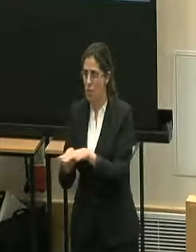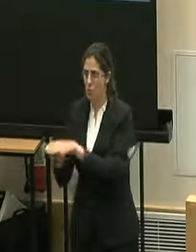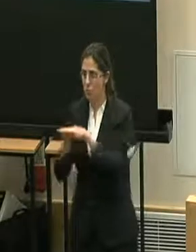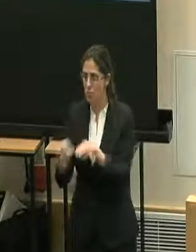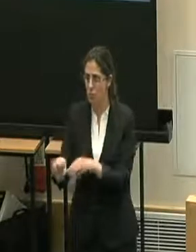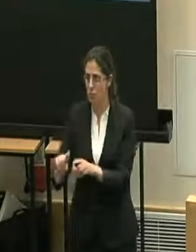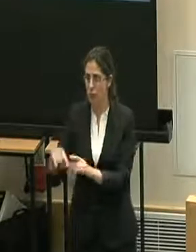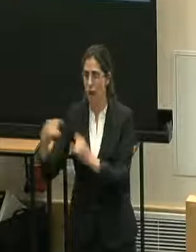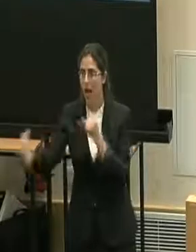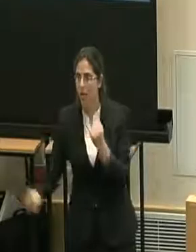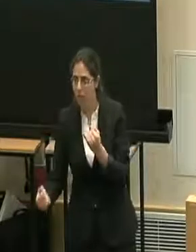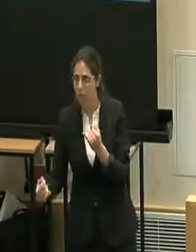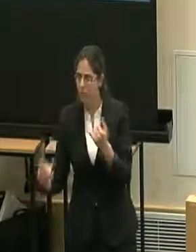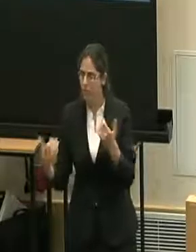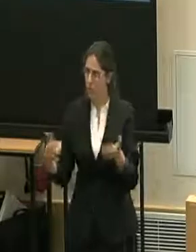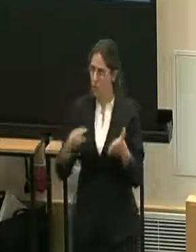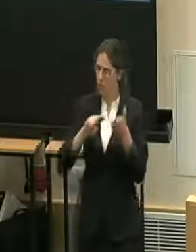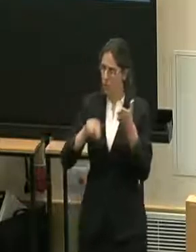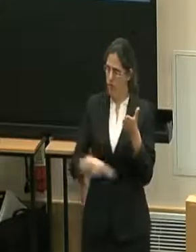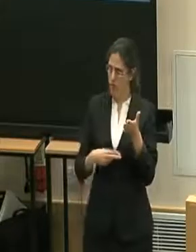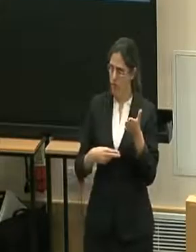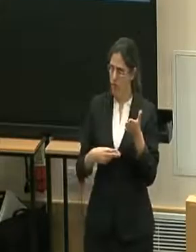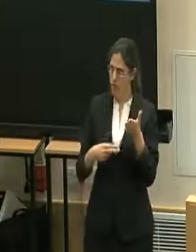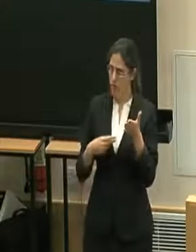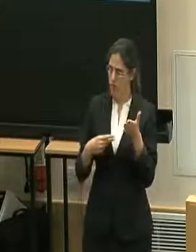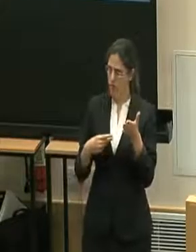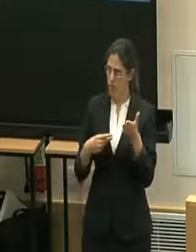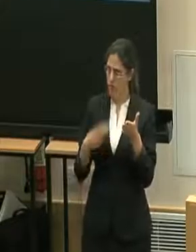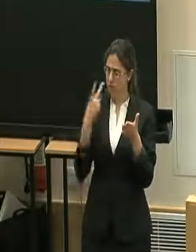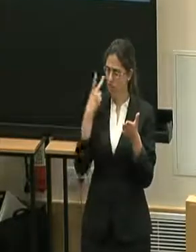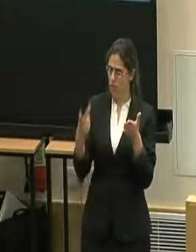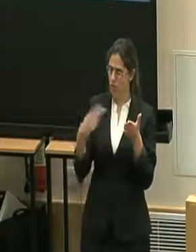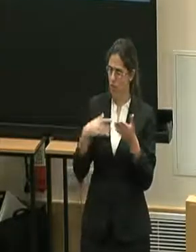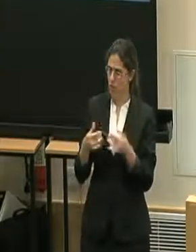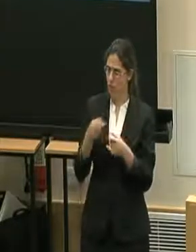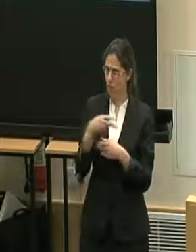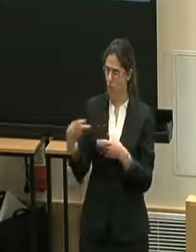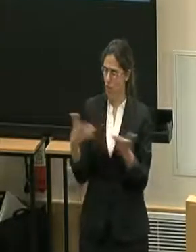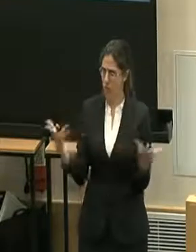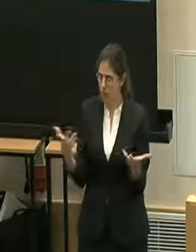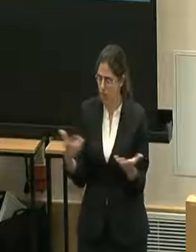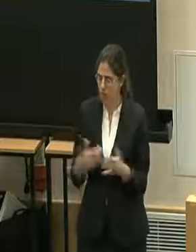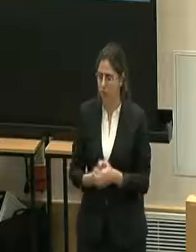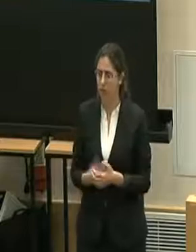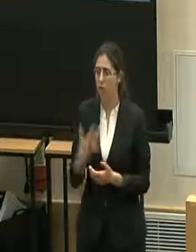What does the convention view of equality? I want to make a suggestion,